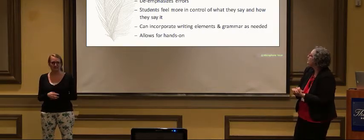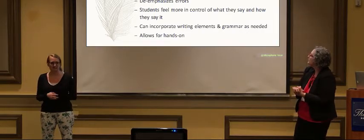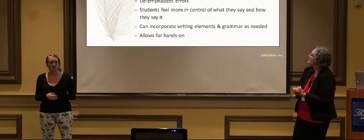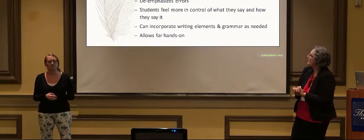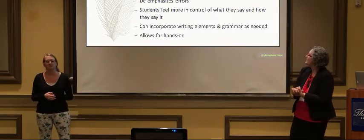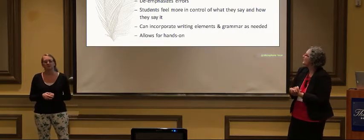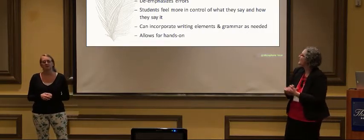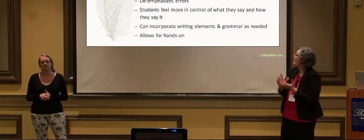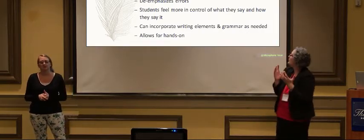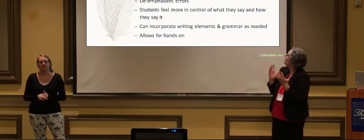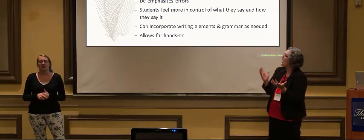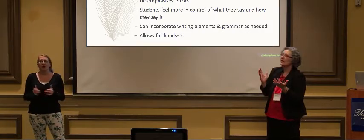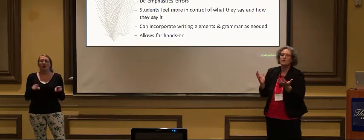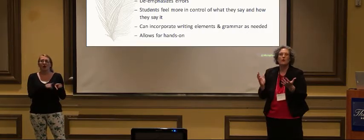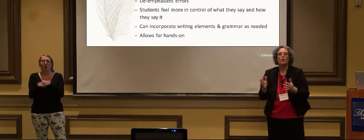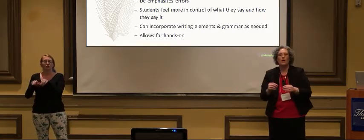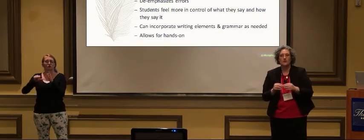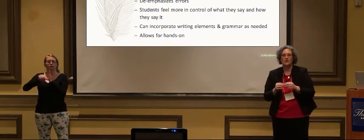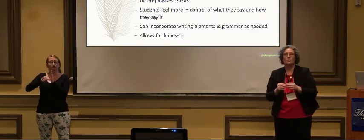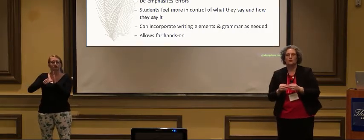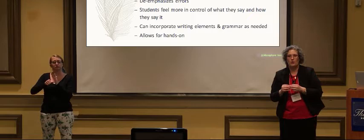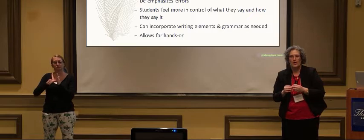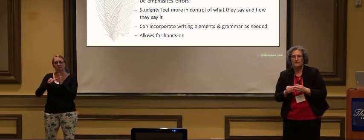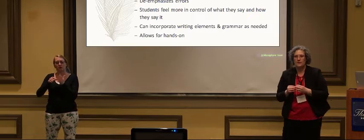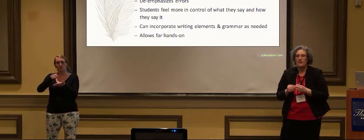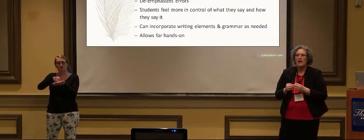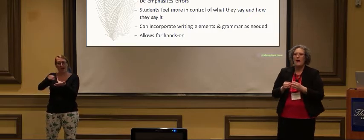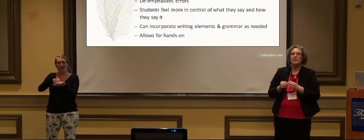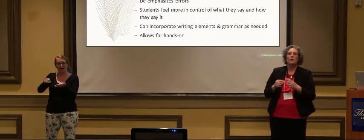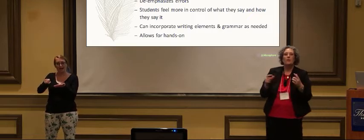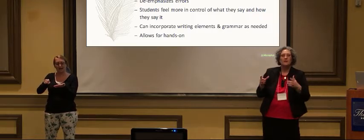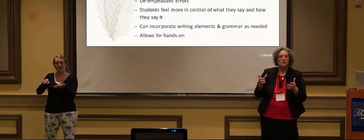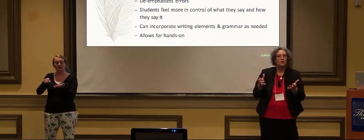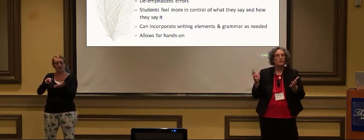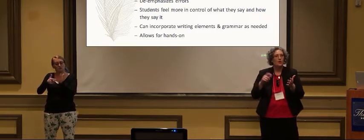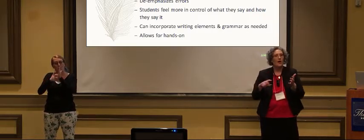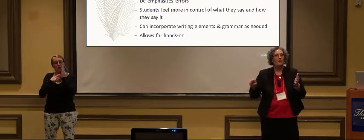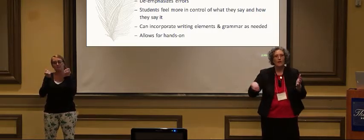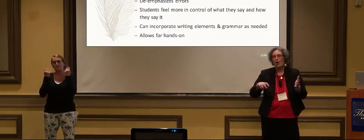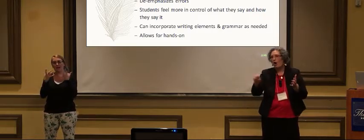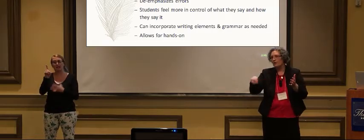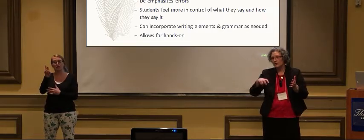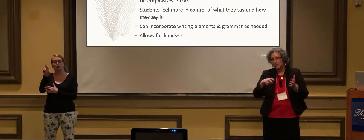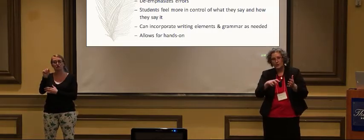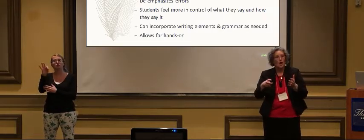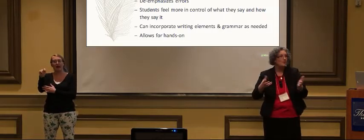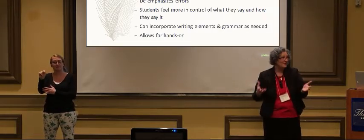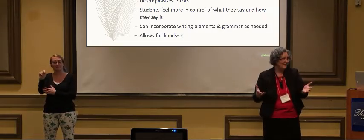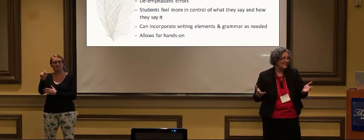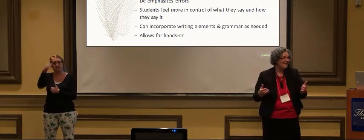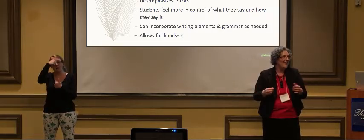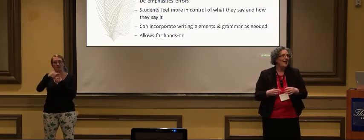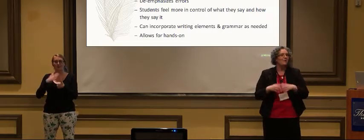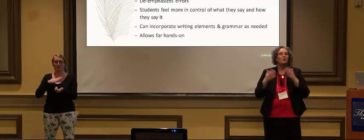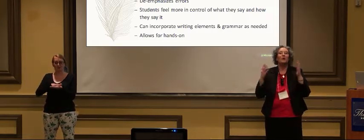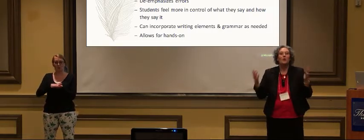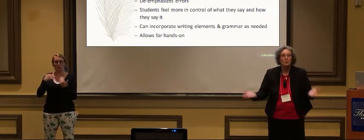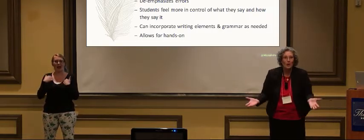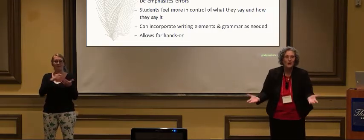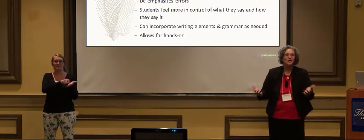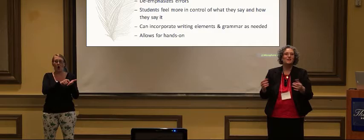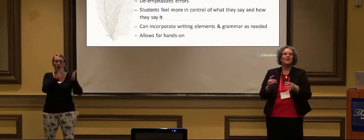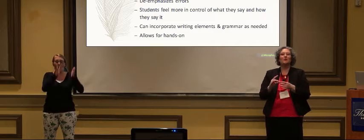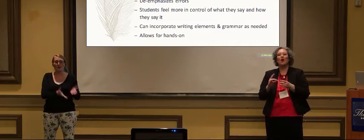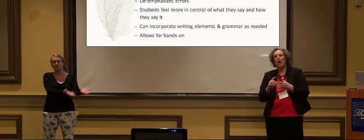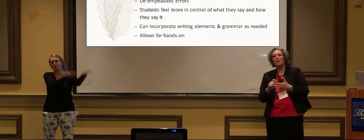It reinforces the idea that writing requires several drafts. I know at my school we used to have like authors who would come and visit, and they would bring